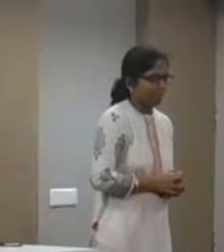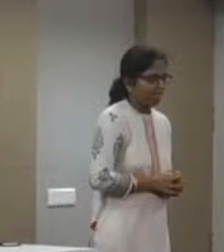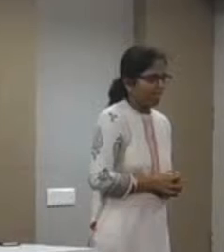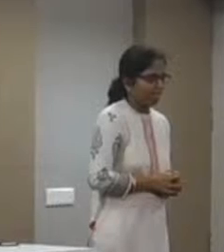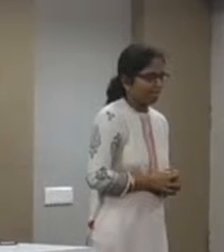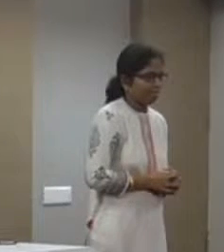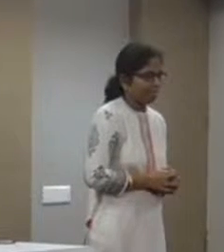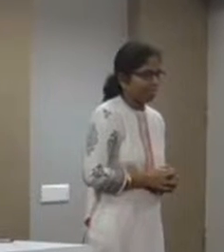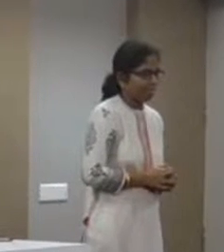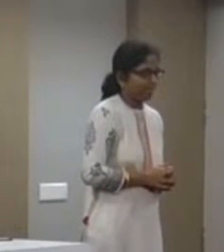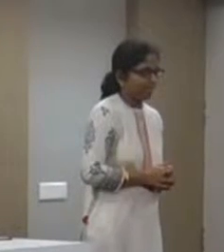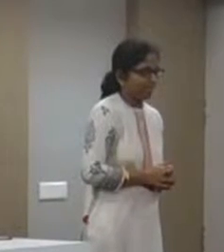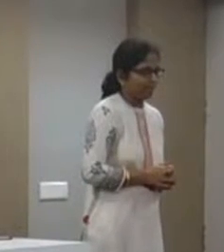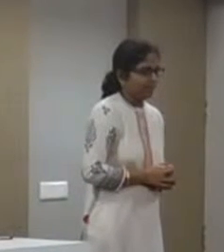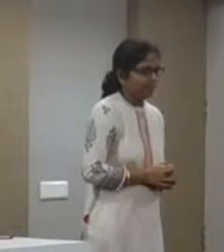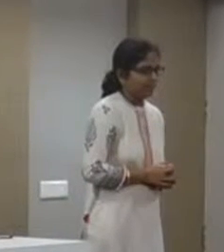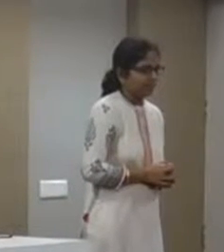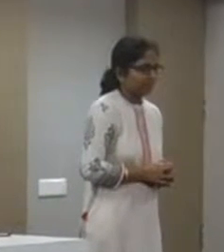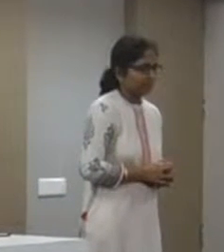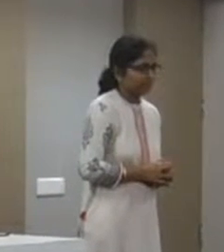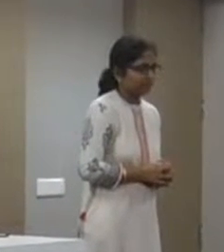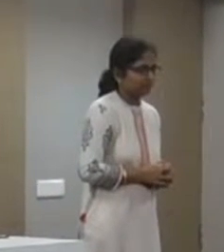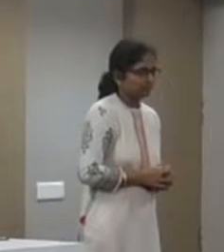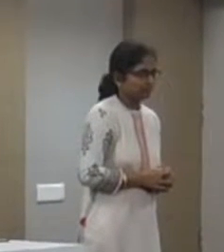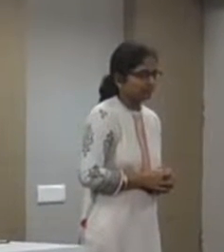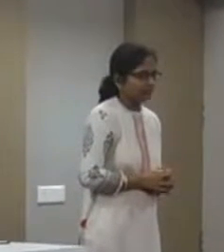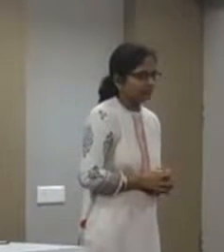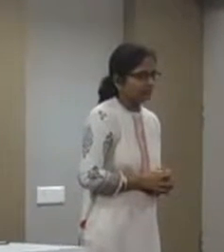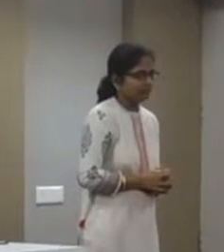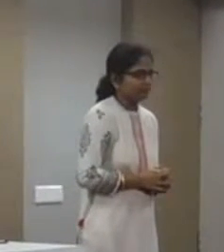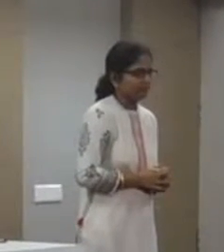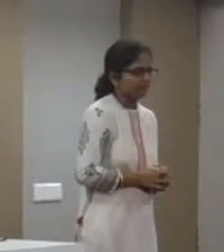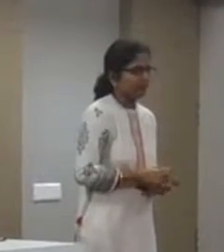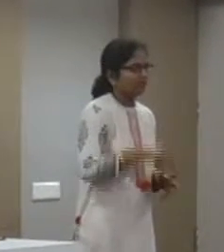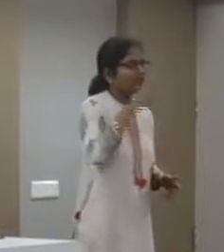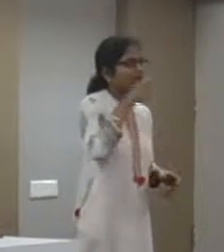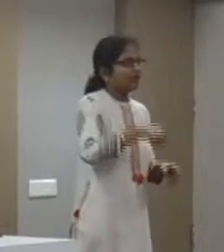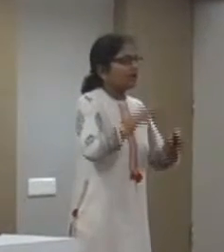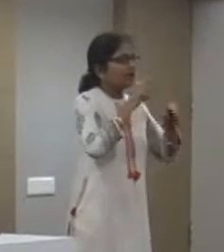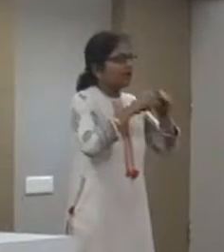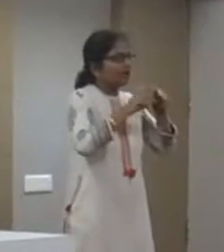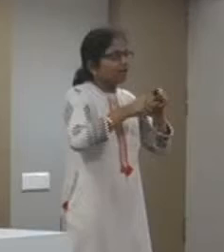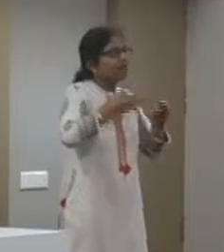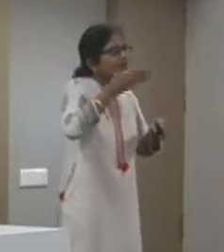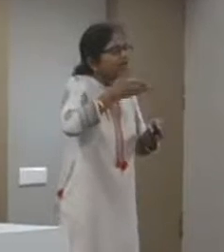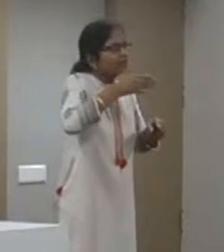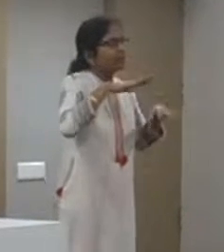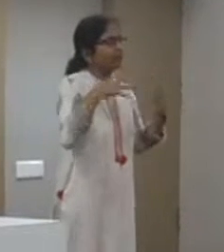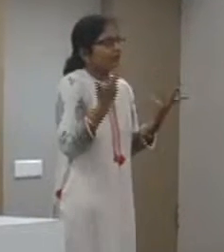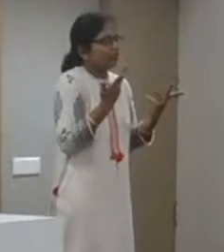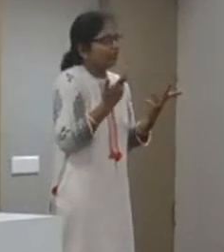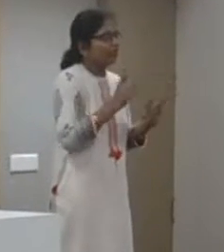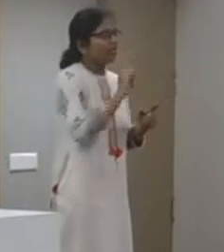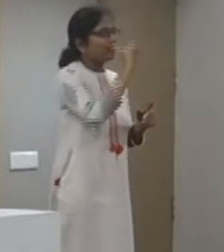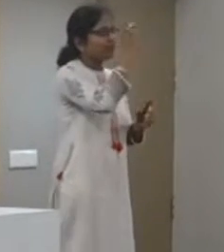of first polling officer, second polling officer, third polling officer, so that you are aware as to what are their duties.